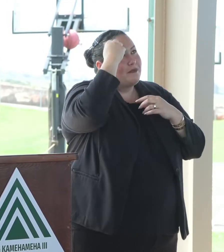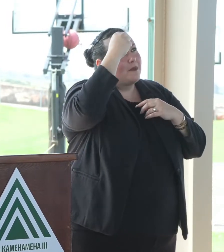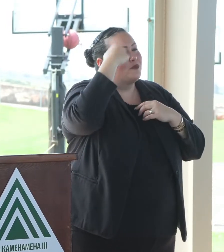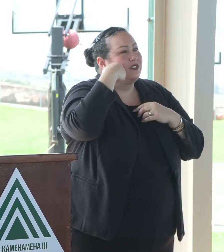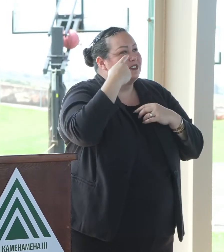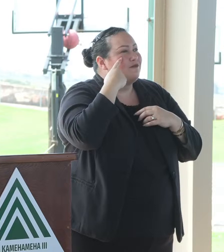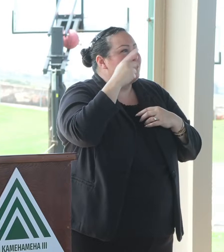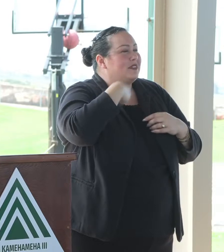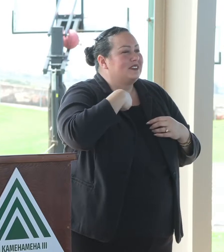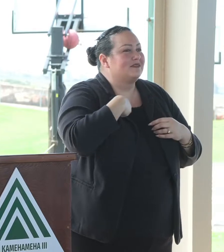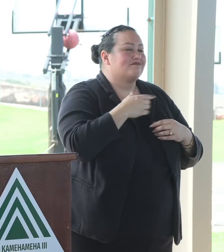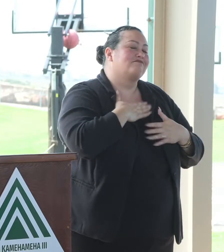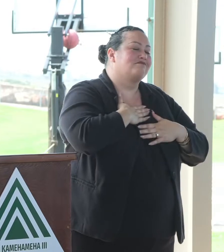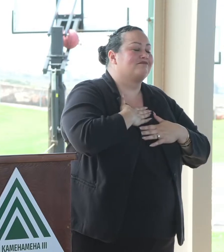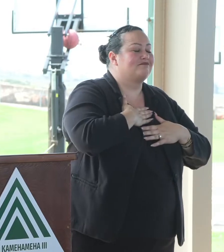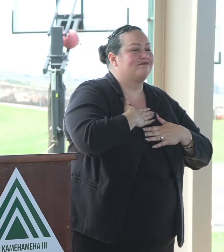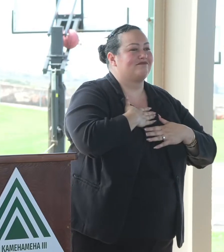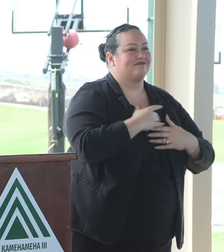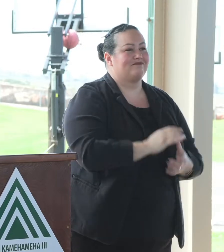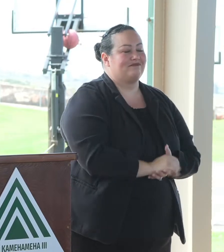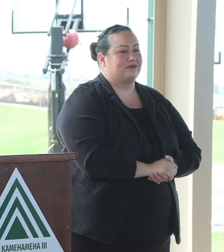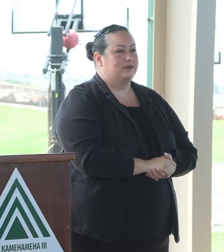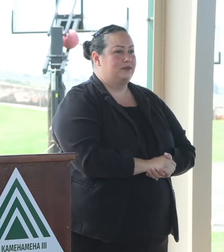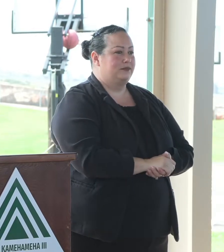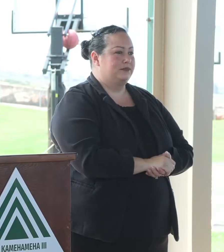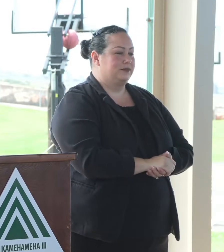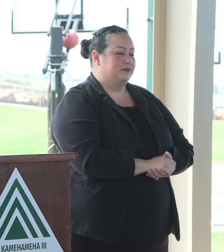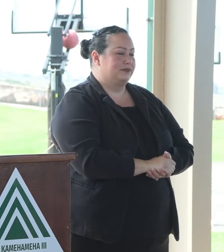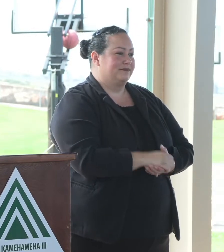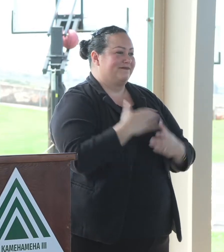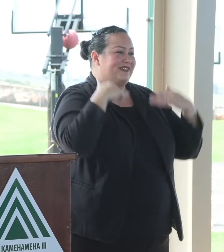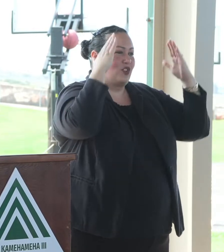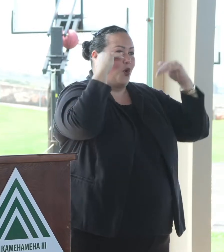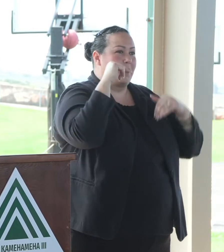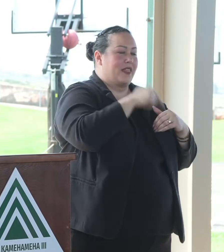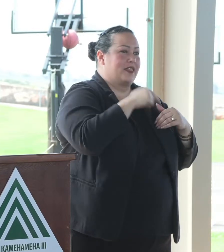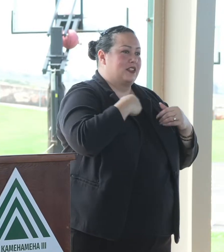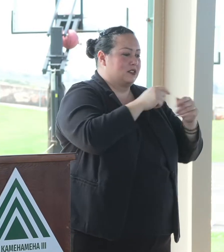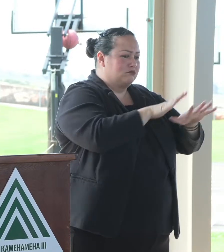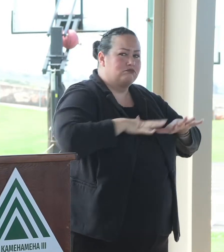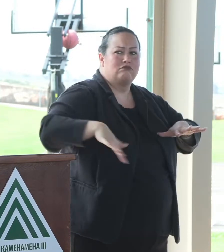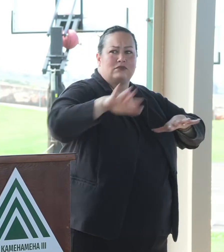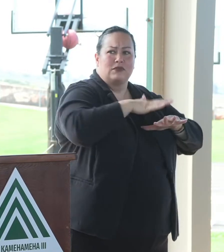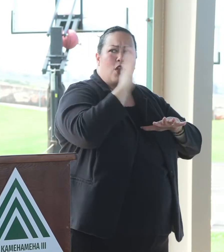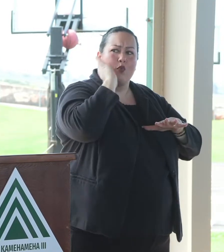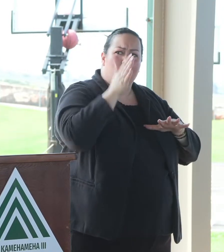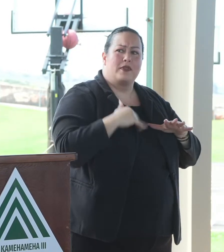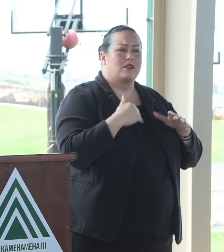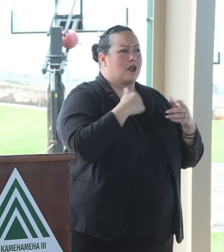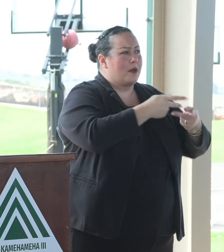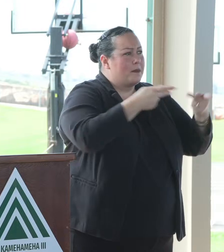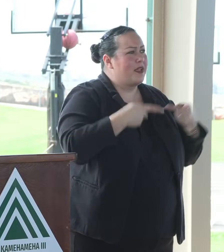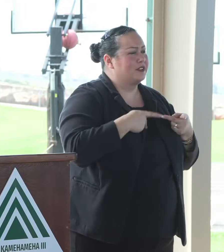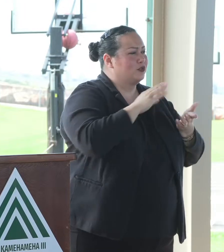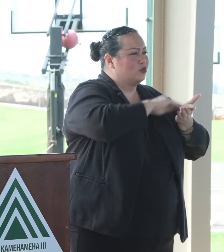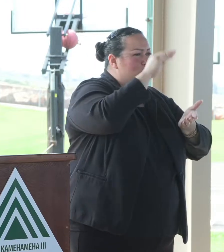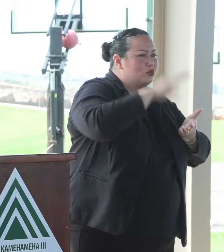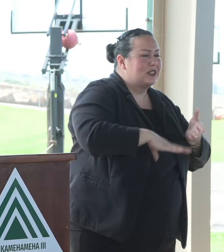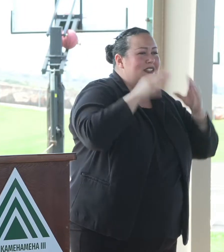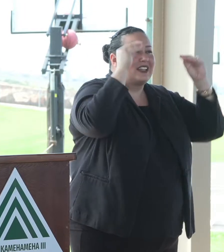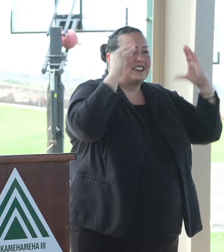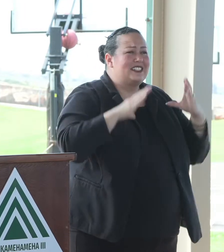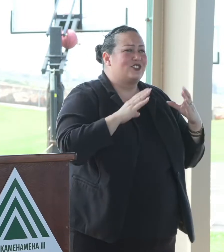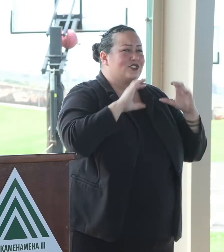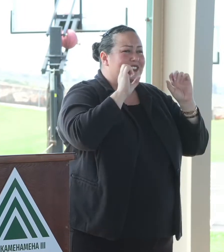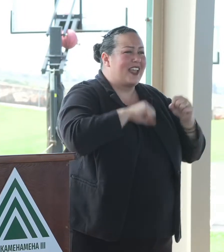teachers, and my friends. The hope is that this new space will also serve as a place where our students and teachers can create